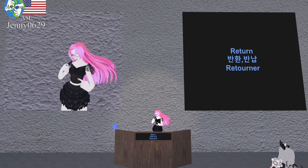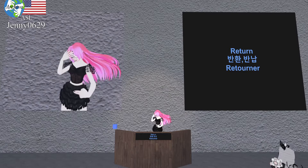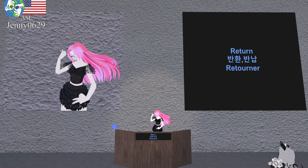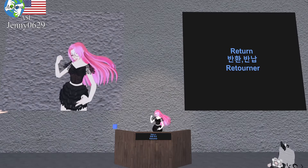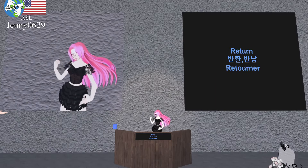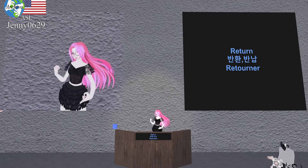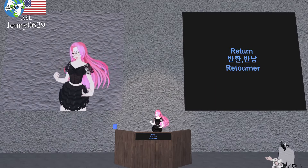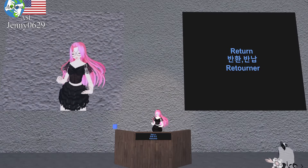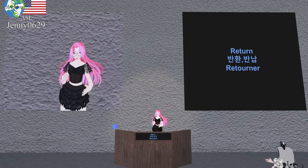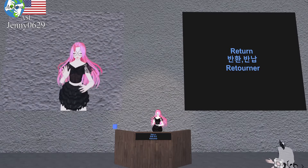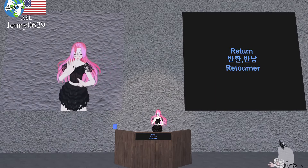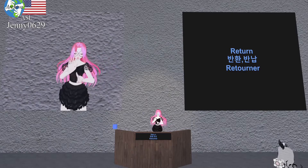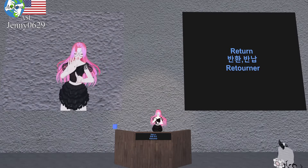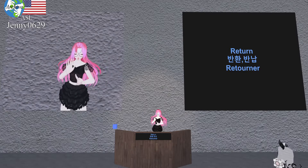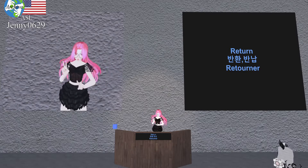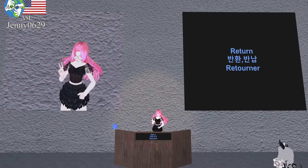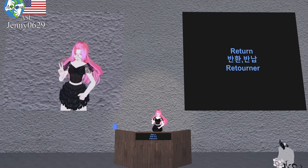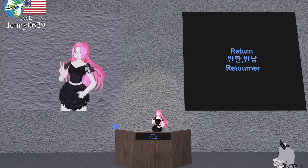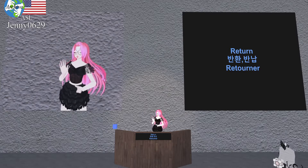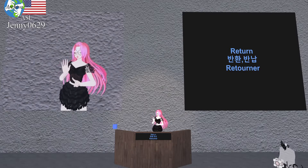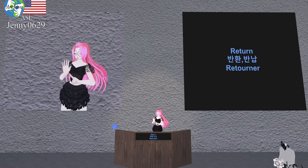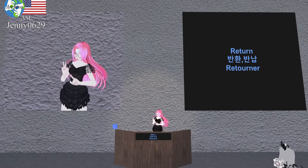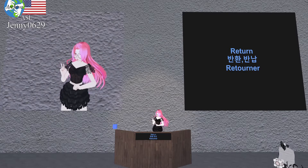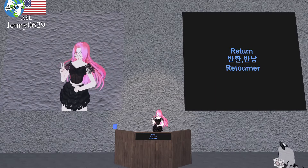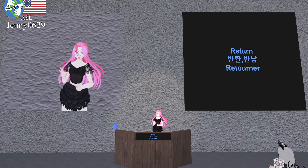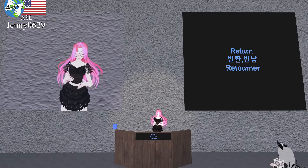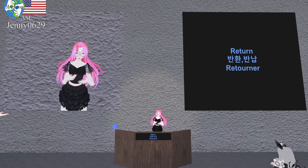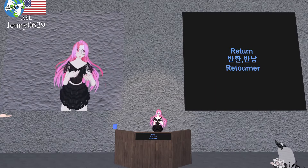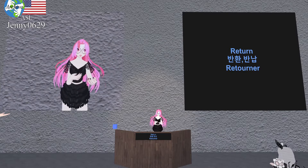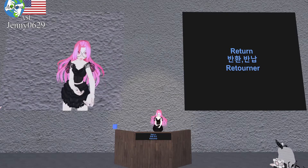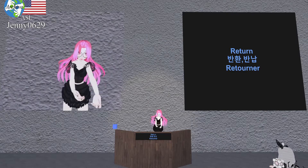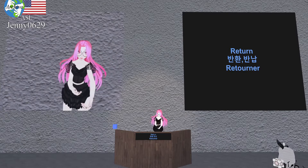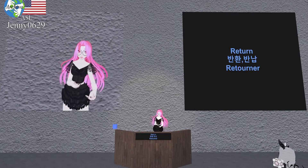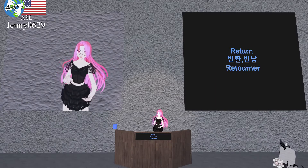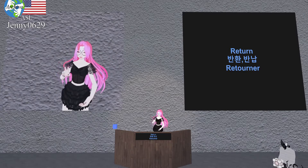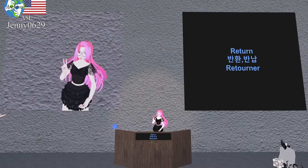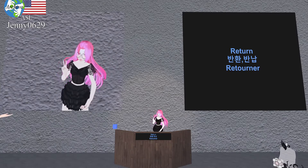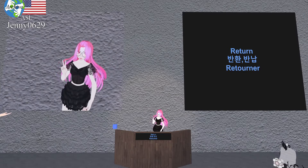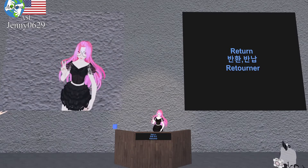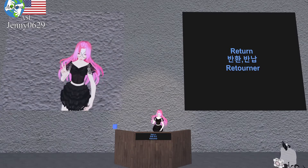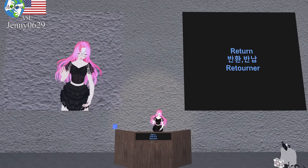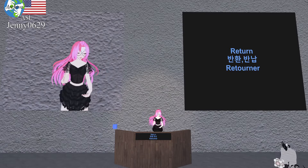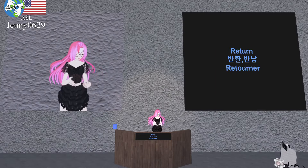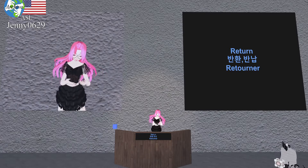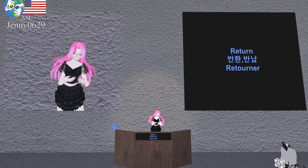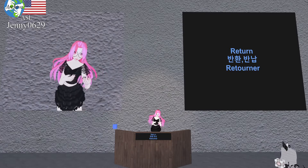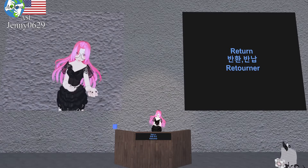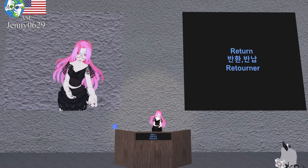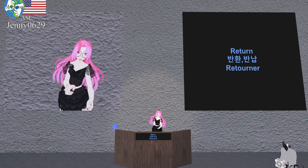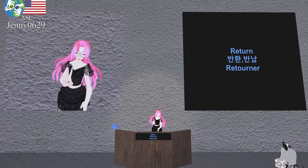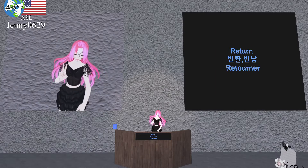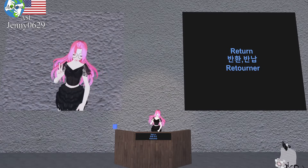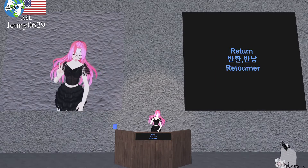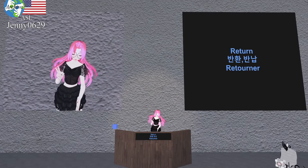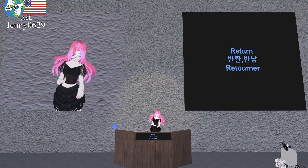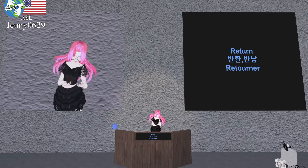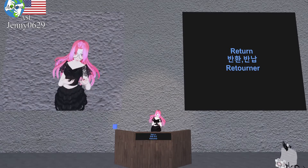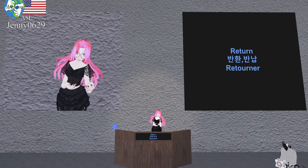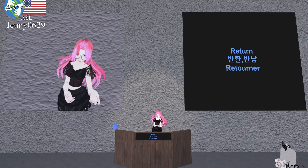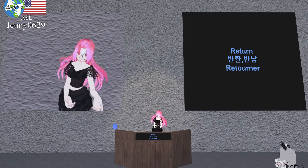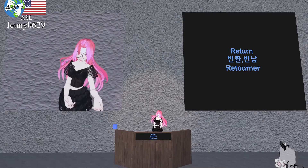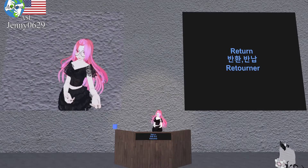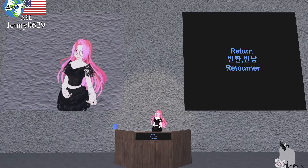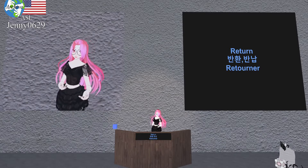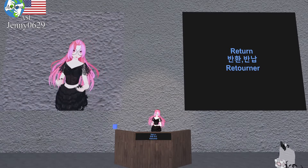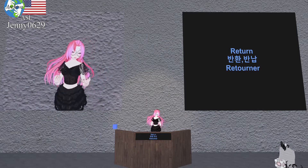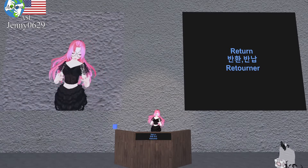of different signs. I'm kind of forgetting them, but yeah, I use back. That's what I do, because you're just returning it. You're giving it back. Maybe you could say give back.